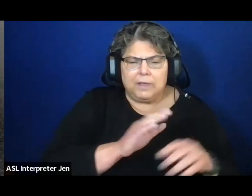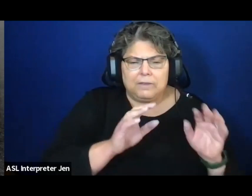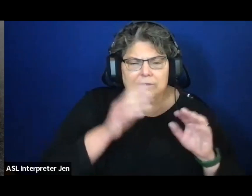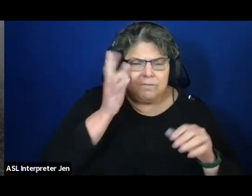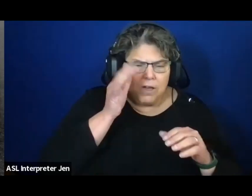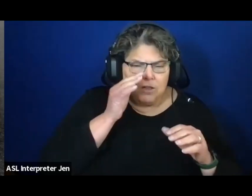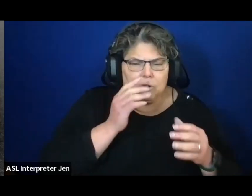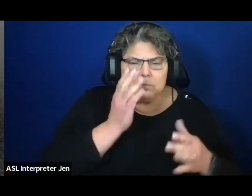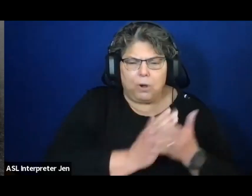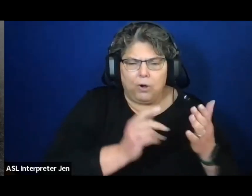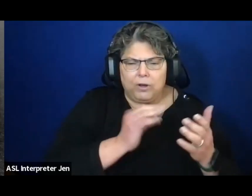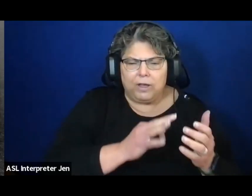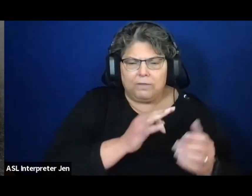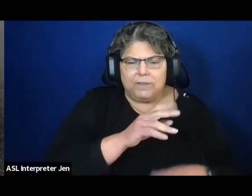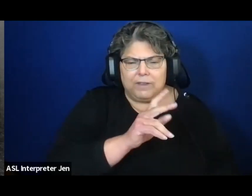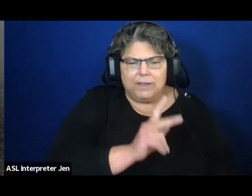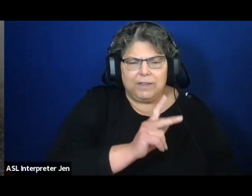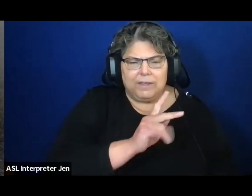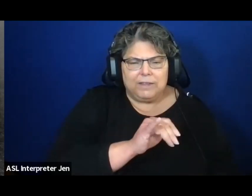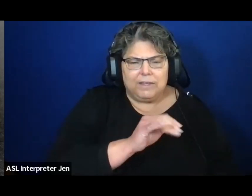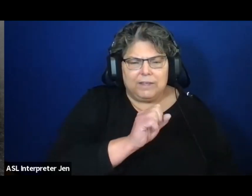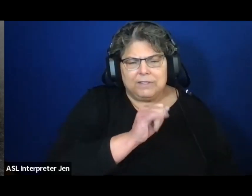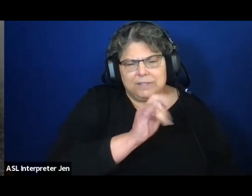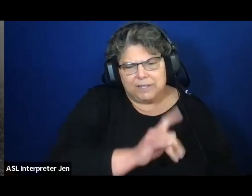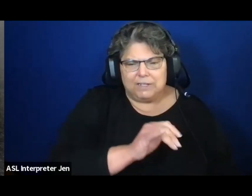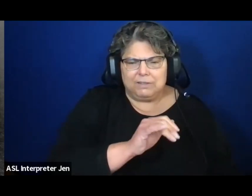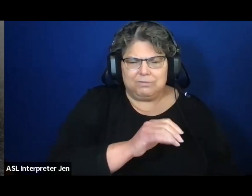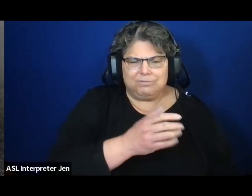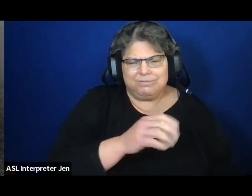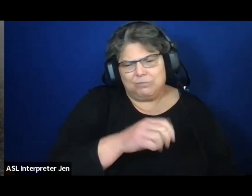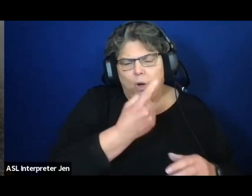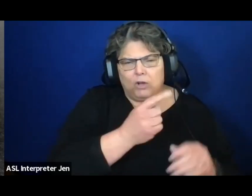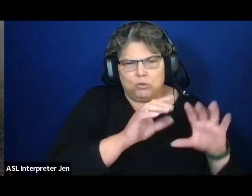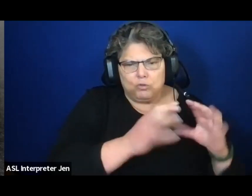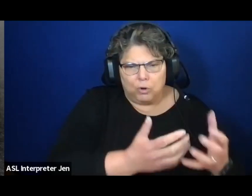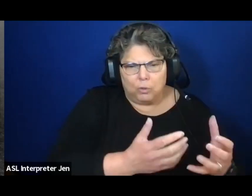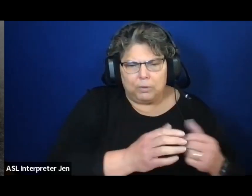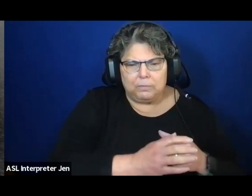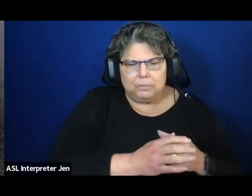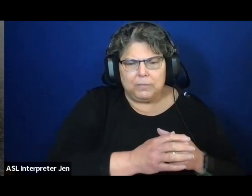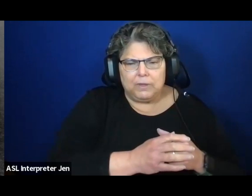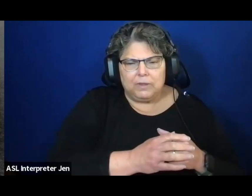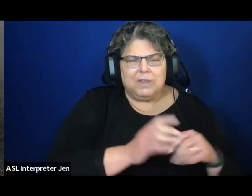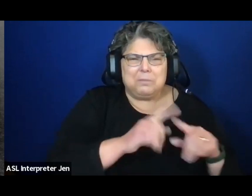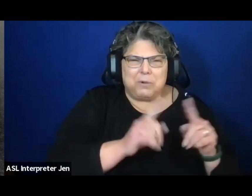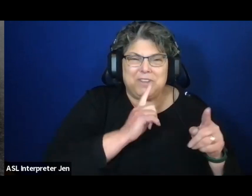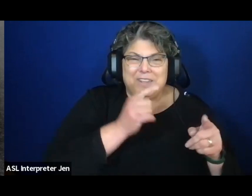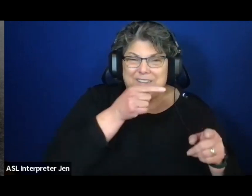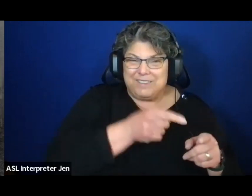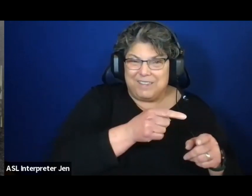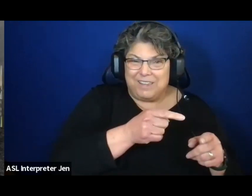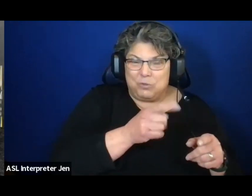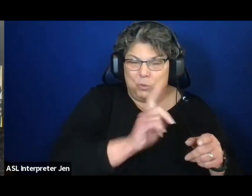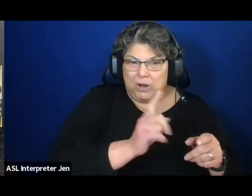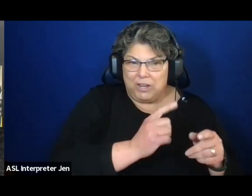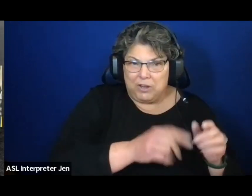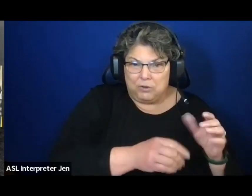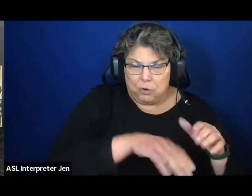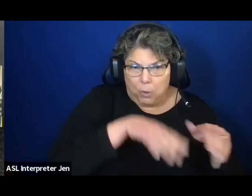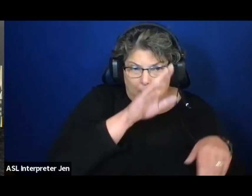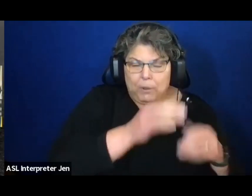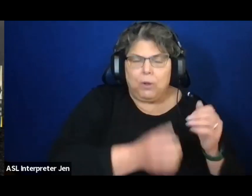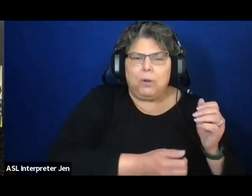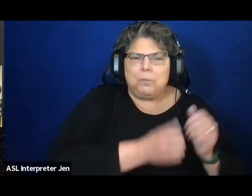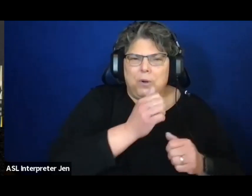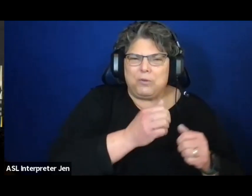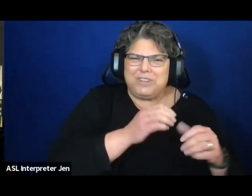Sierra Leone, so far east, in fact, that it's surrounded more by Liberia than it is Sierra Leone. George was one